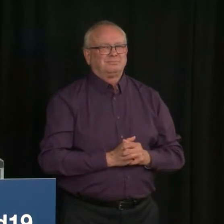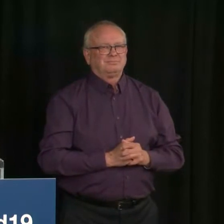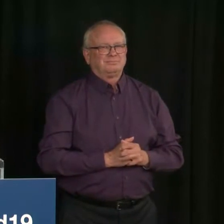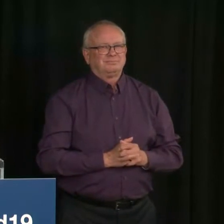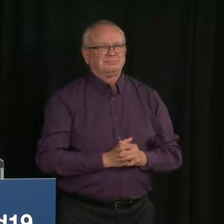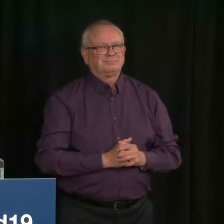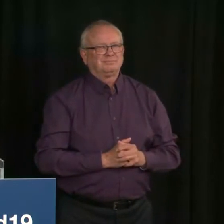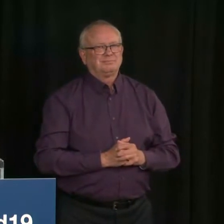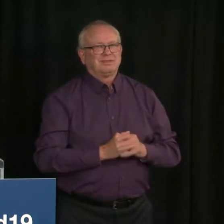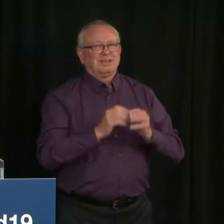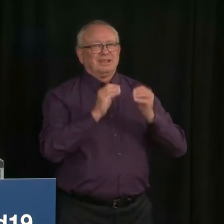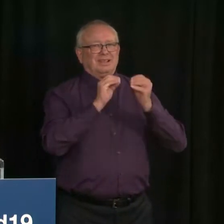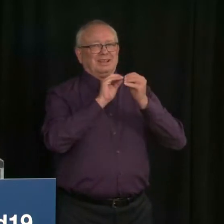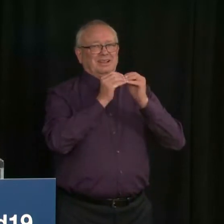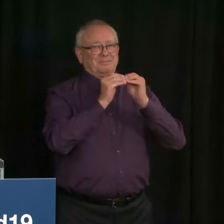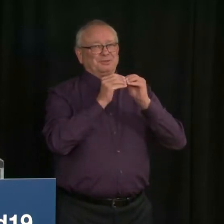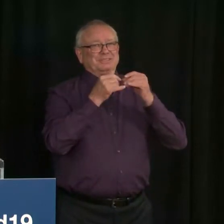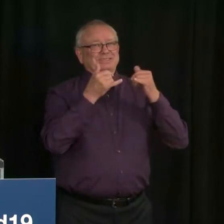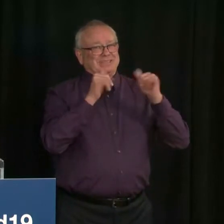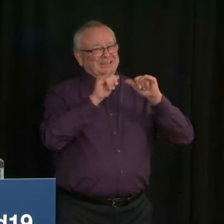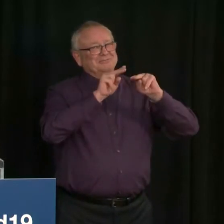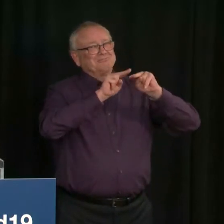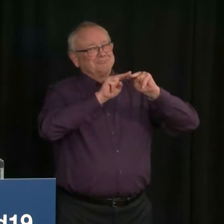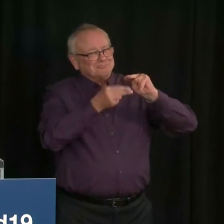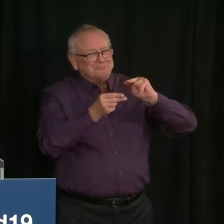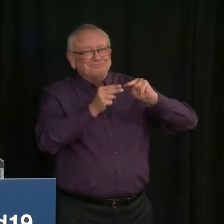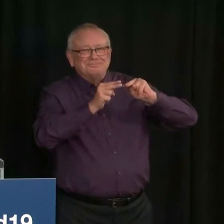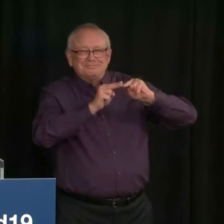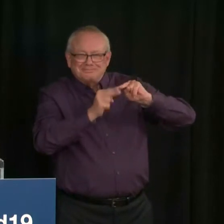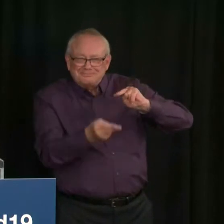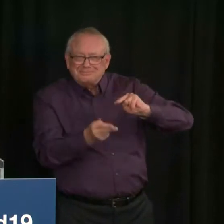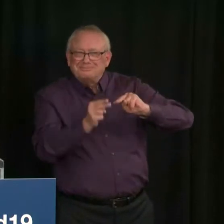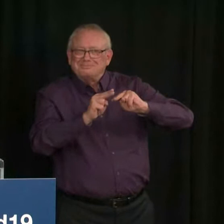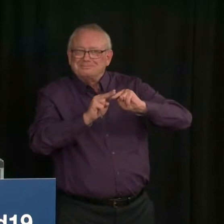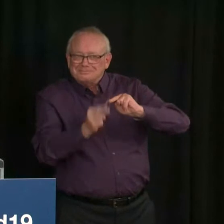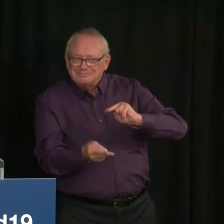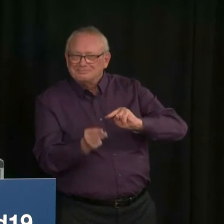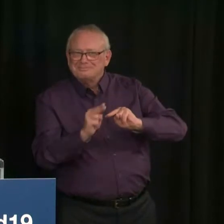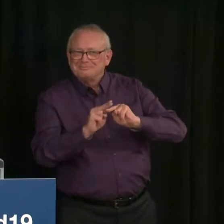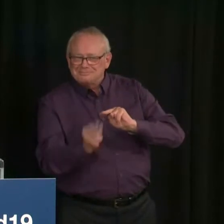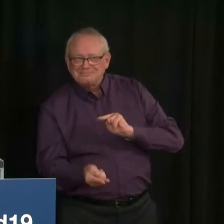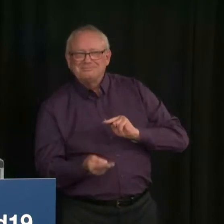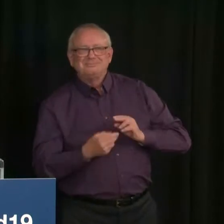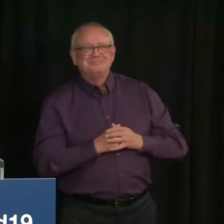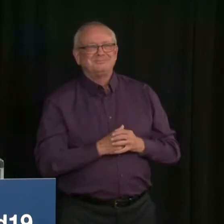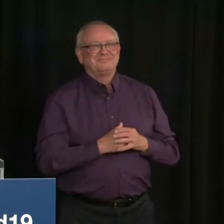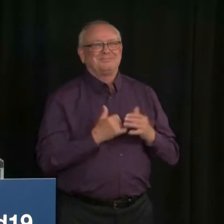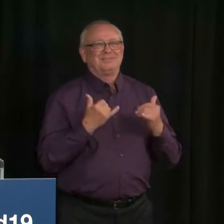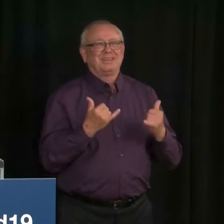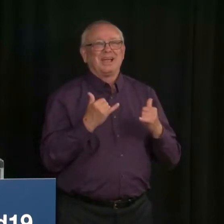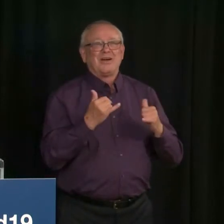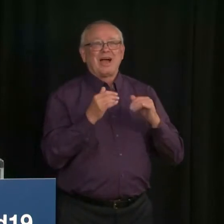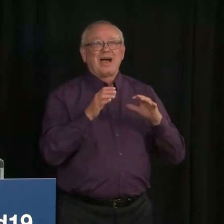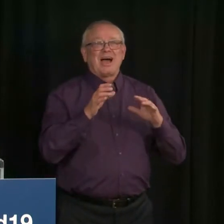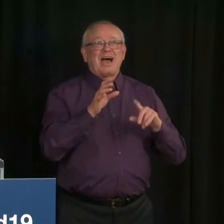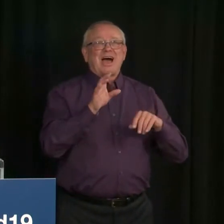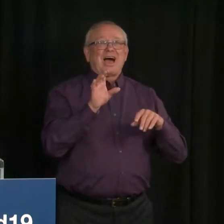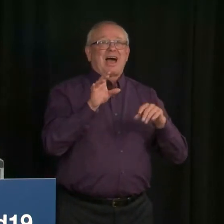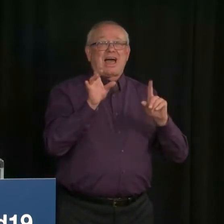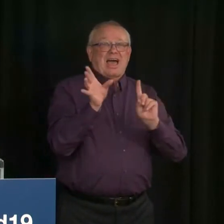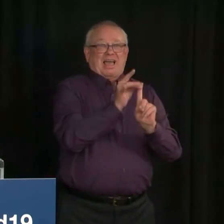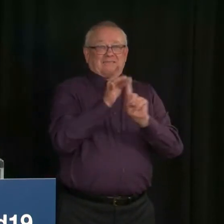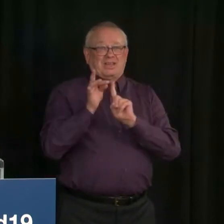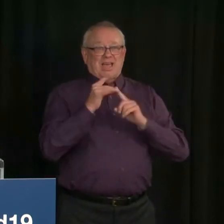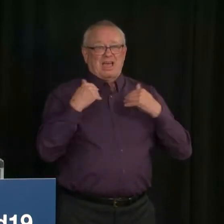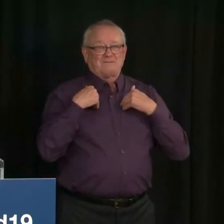trend downward. There are currently 4,431 active cases in the province, the lowest we've seen